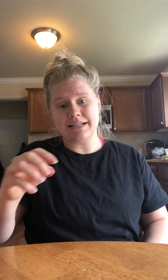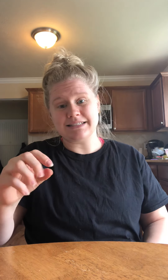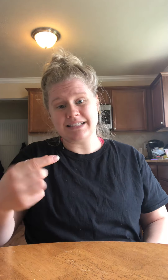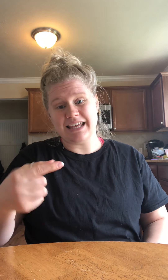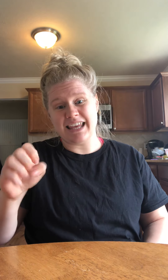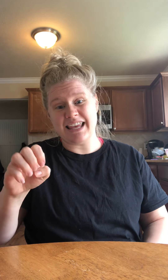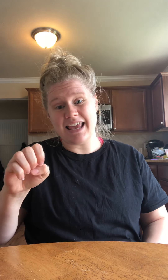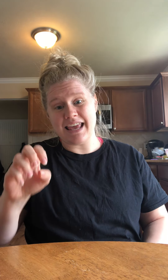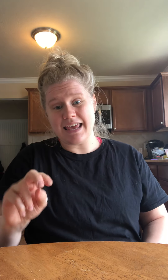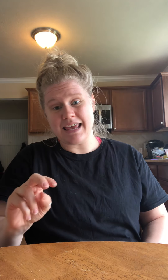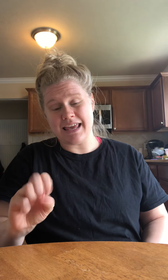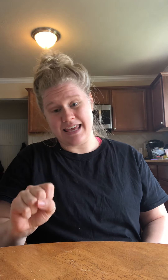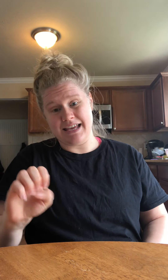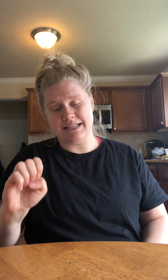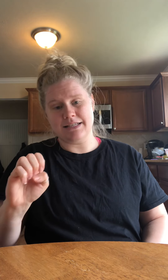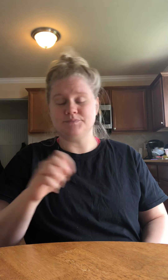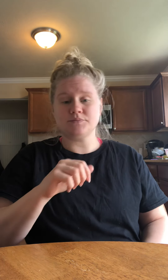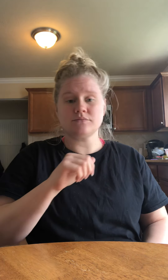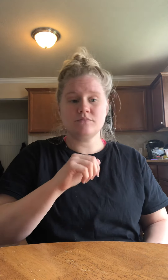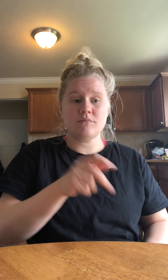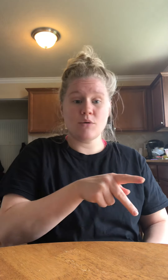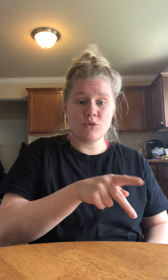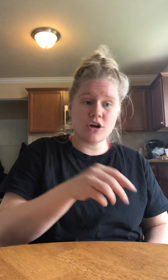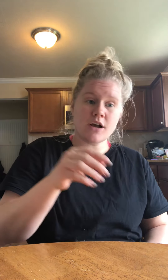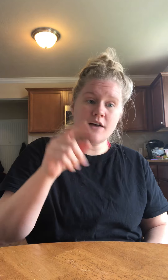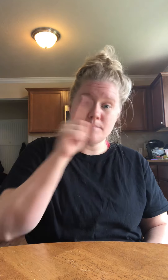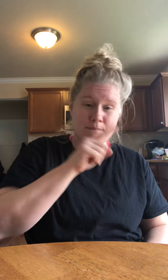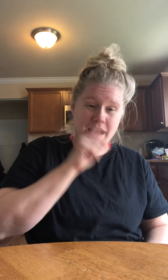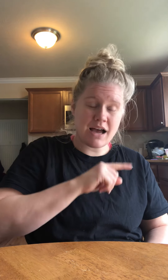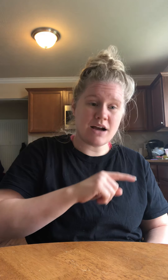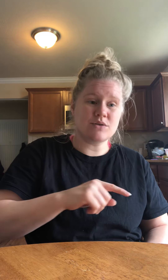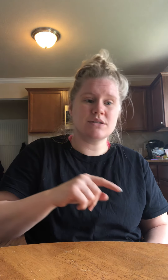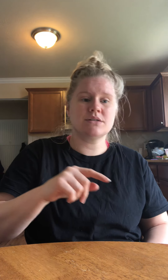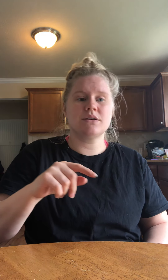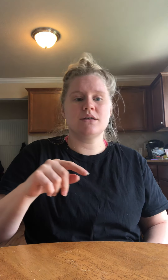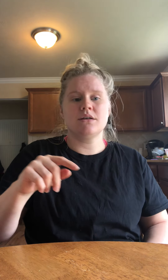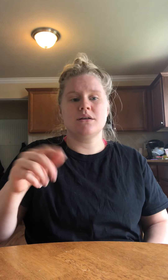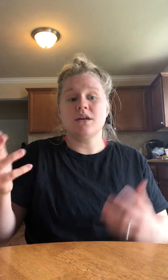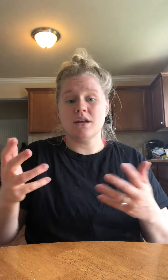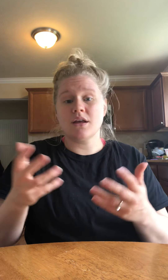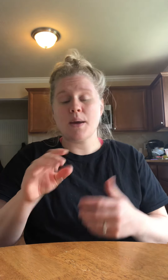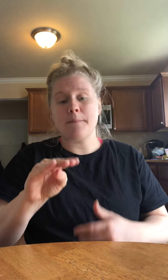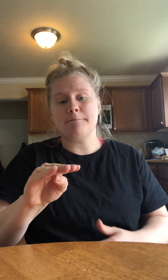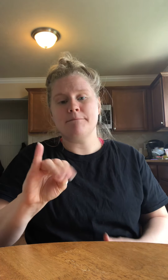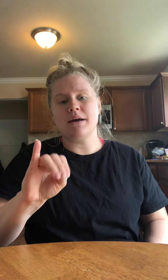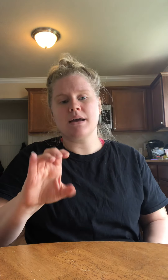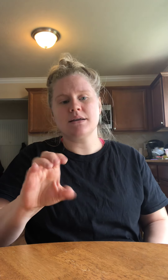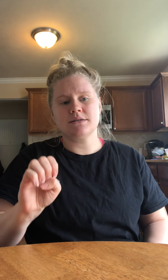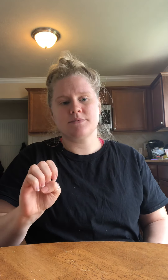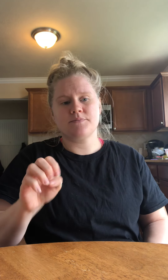plural of mouse is not mouses, but mice. And the plural of